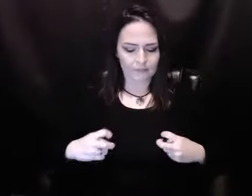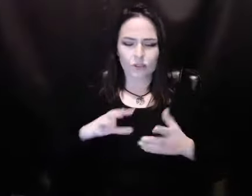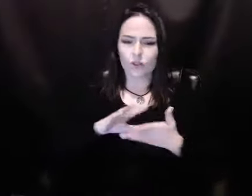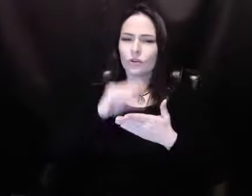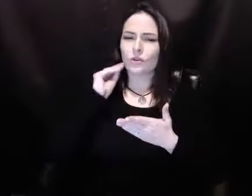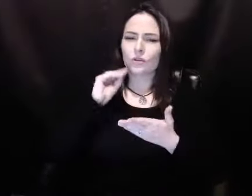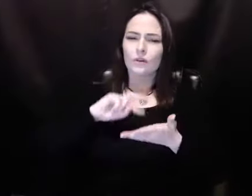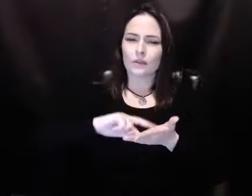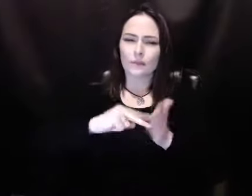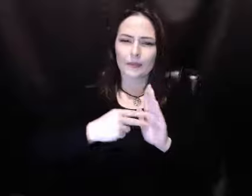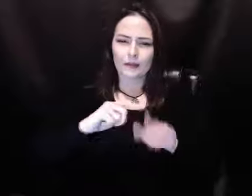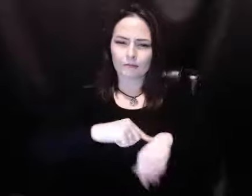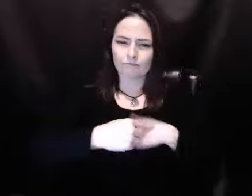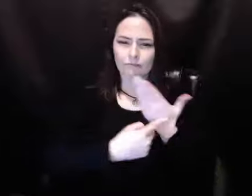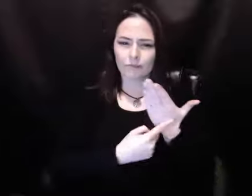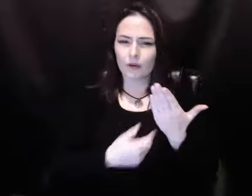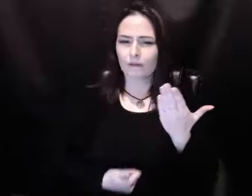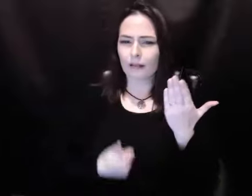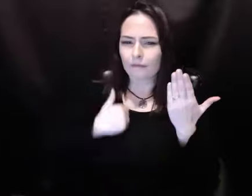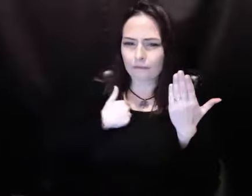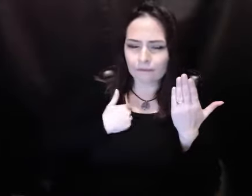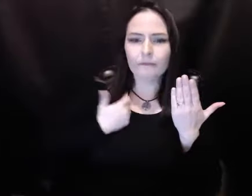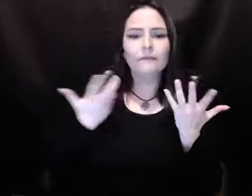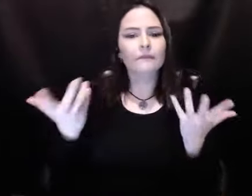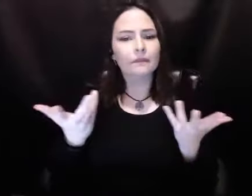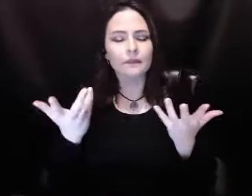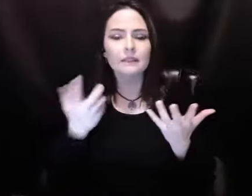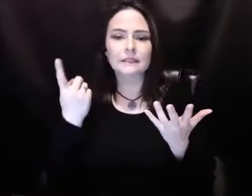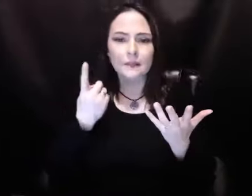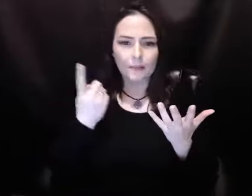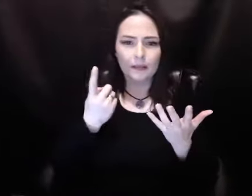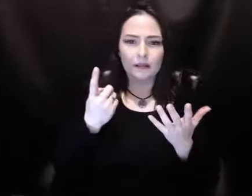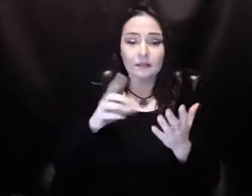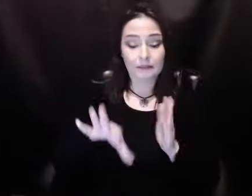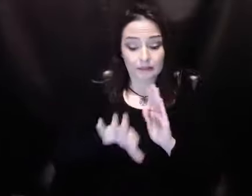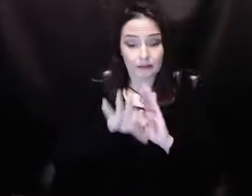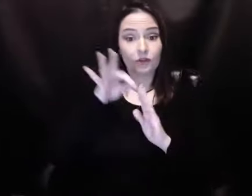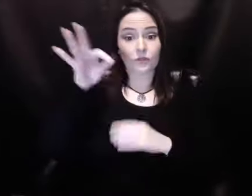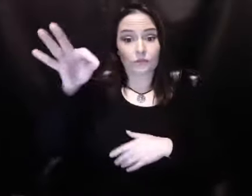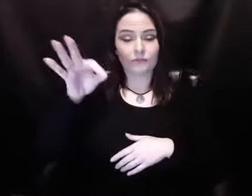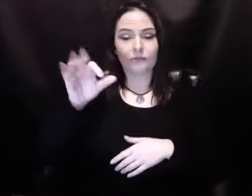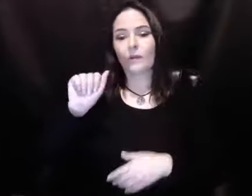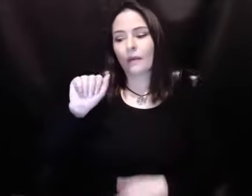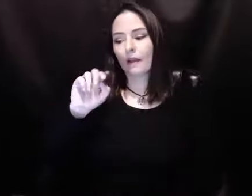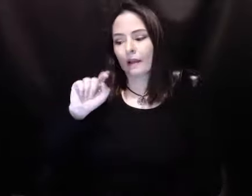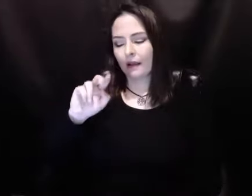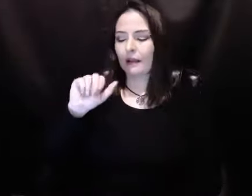allows me to keep pace with that change. Today, let me listen to my words and watch my actions.